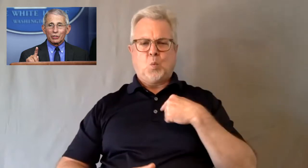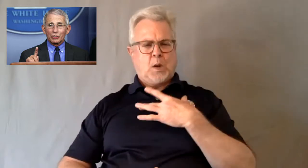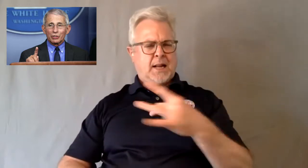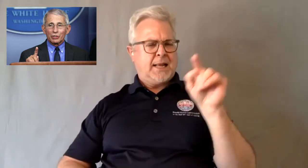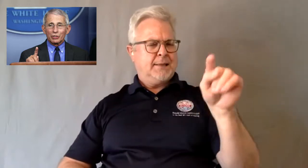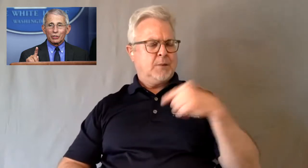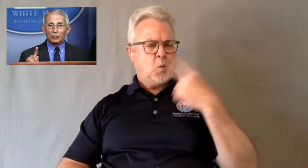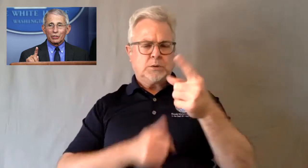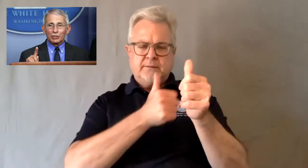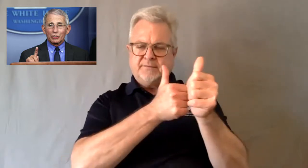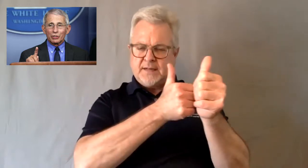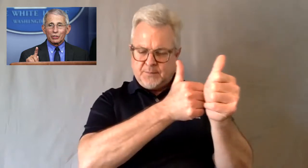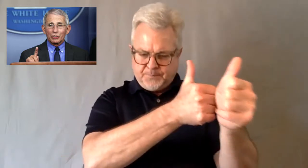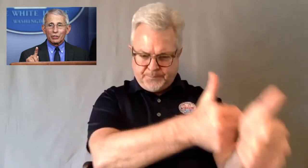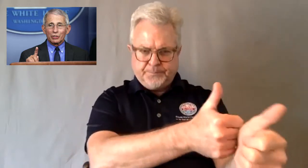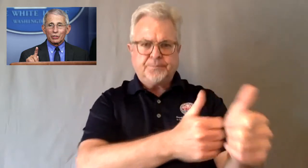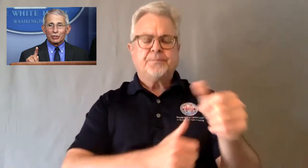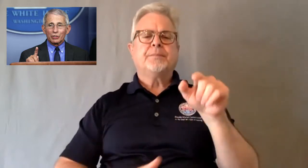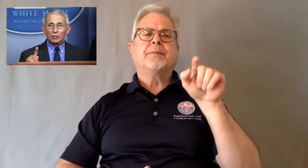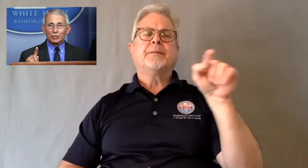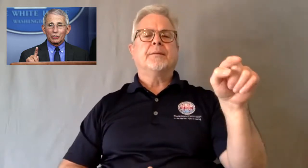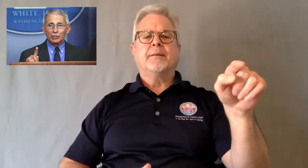TV answering questions about COVID.